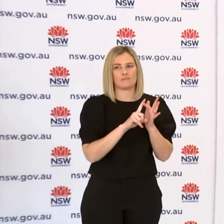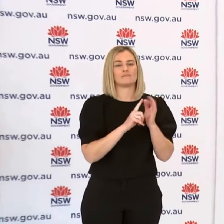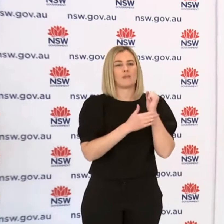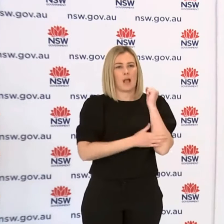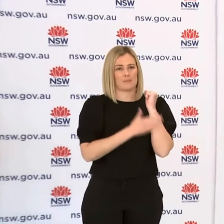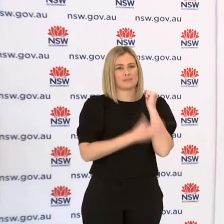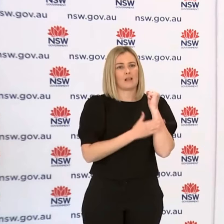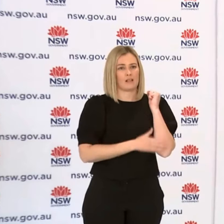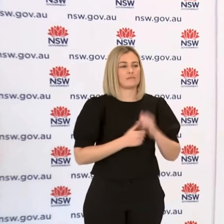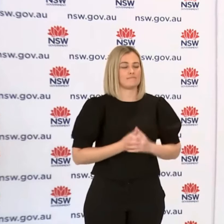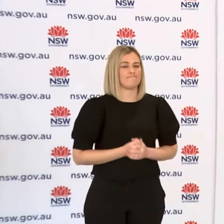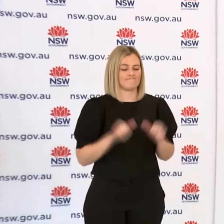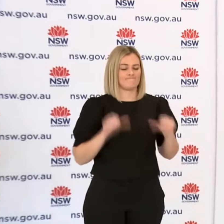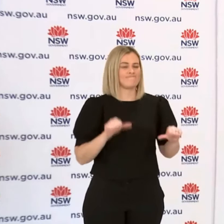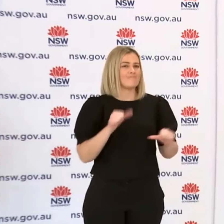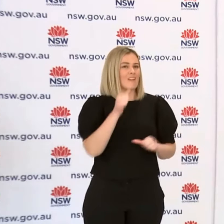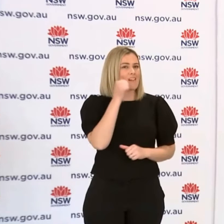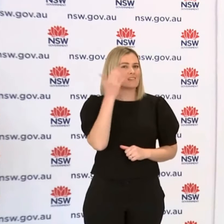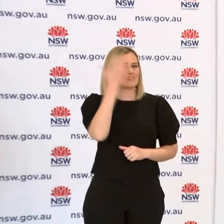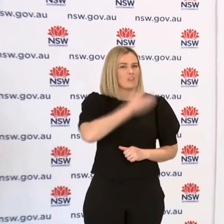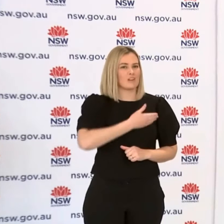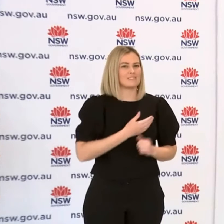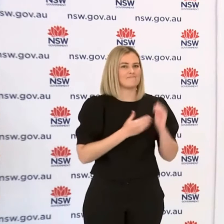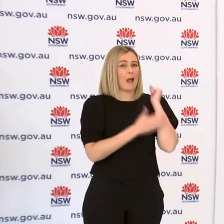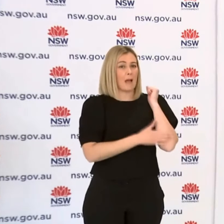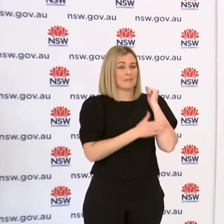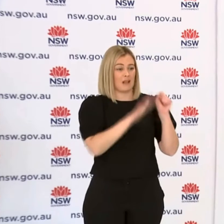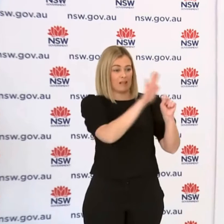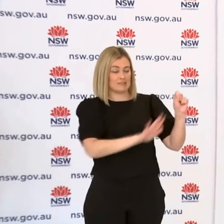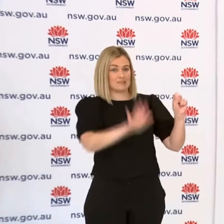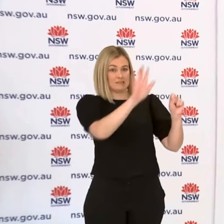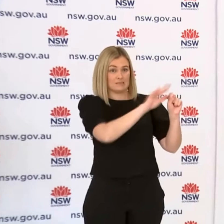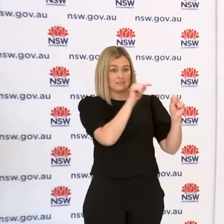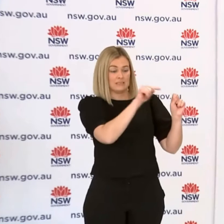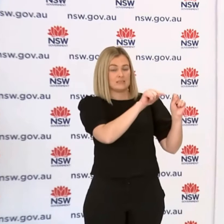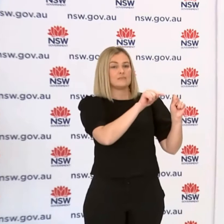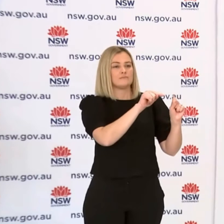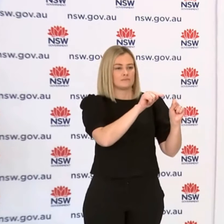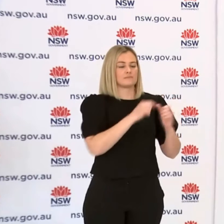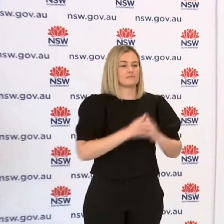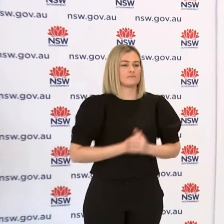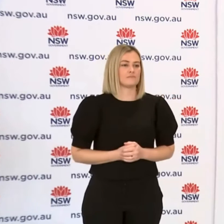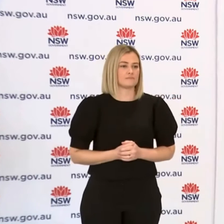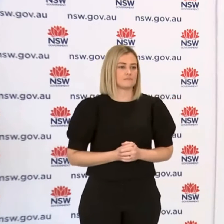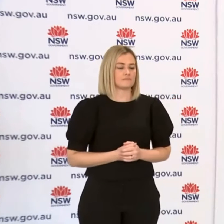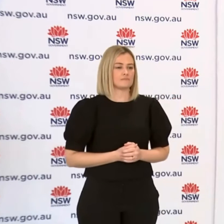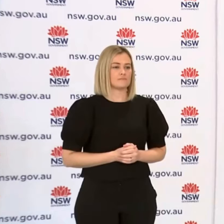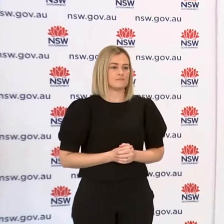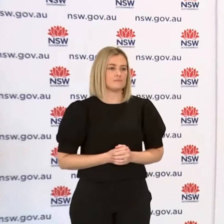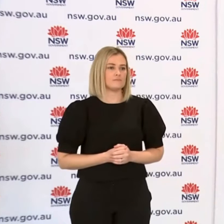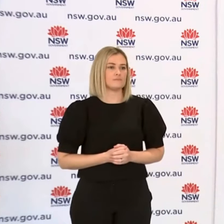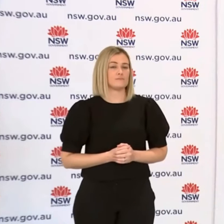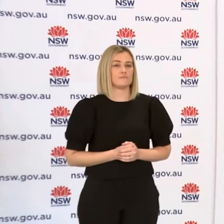concerningly, late last night, and the Armidale Regional LGA, or local government area,